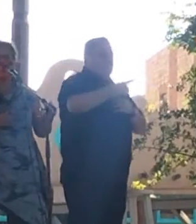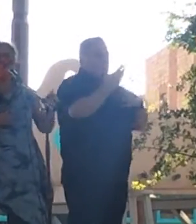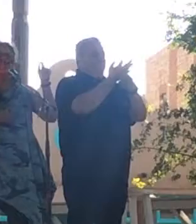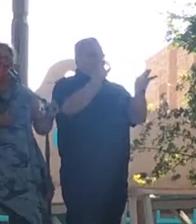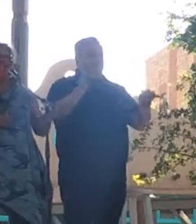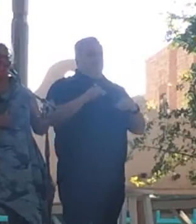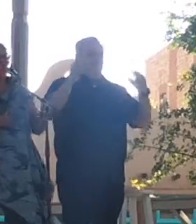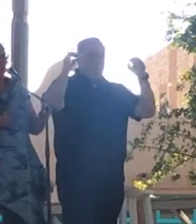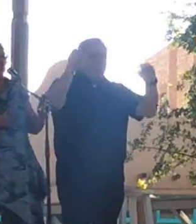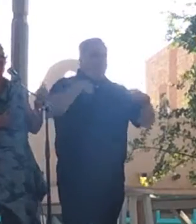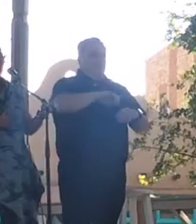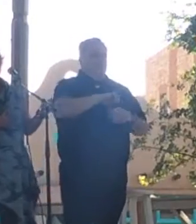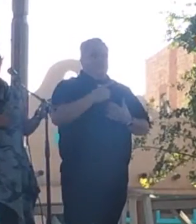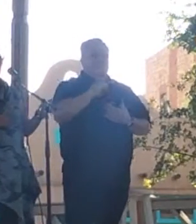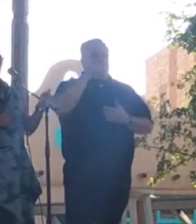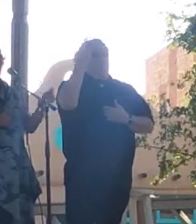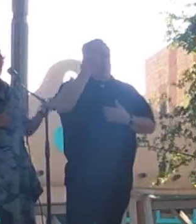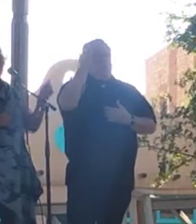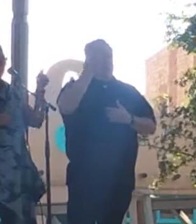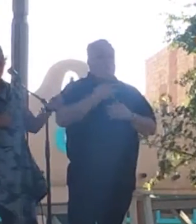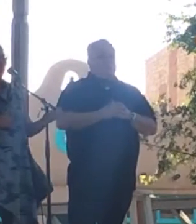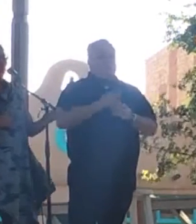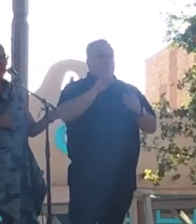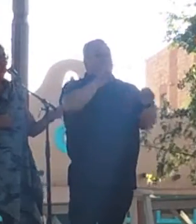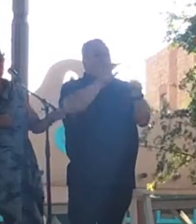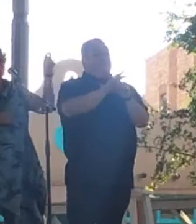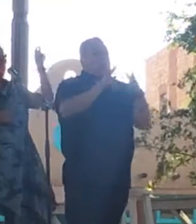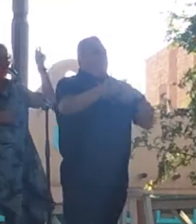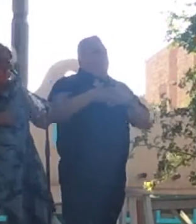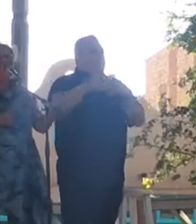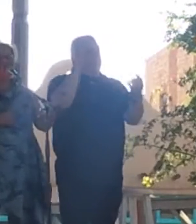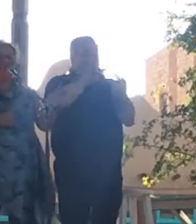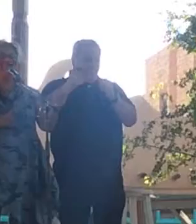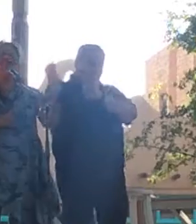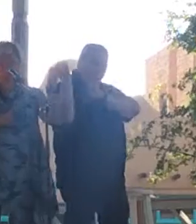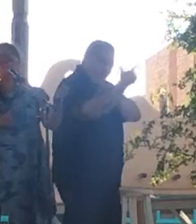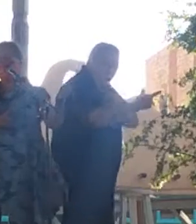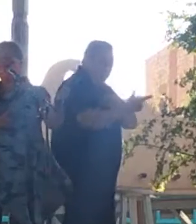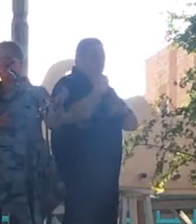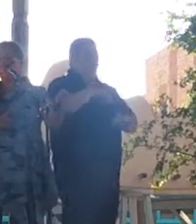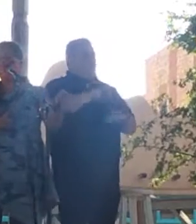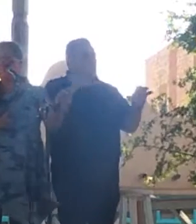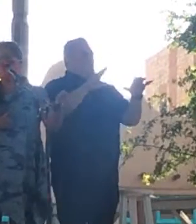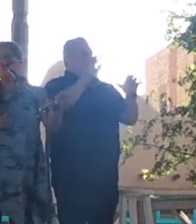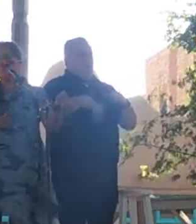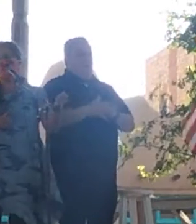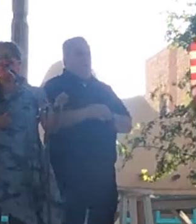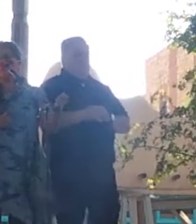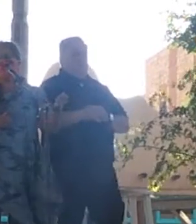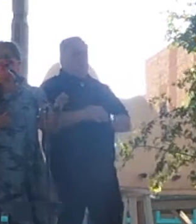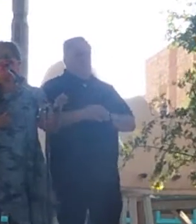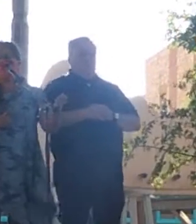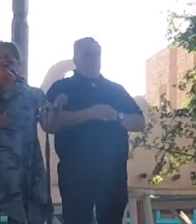free. None of us are realizing the promise of America until all of us are doing that.